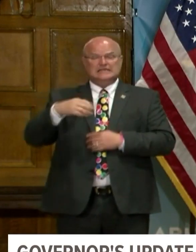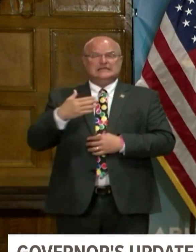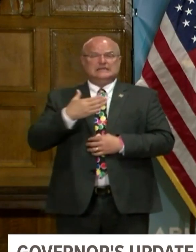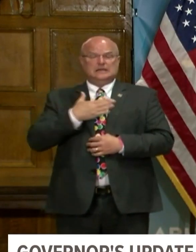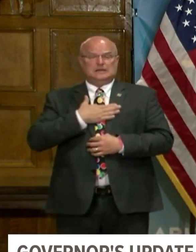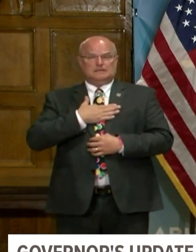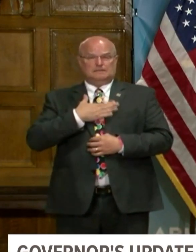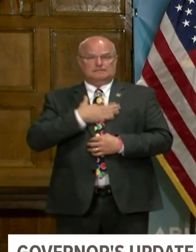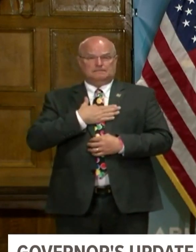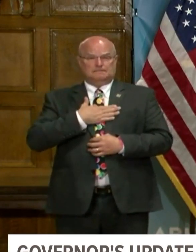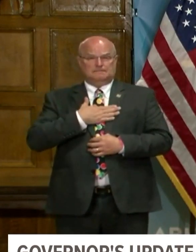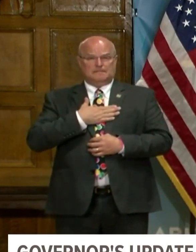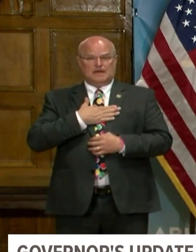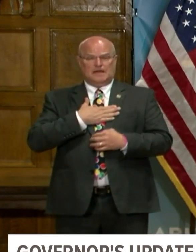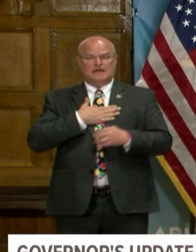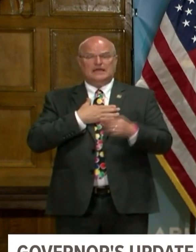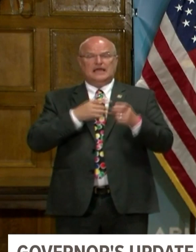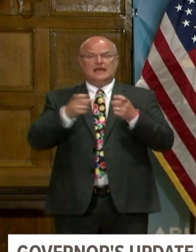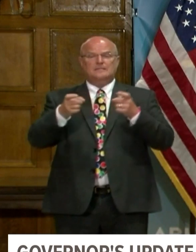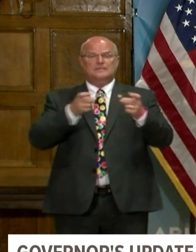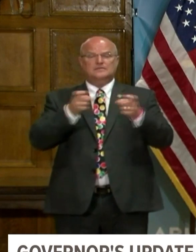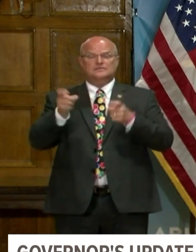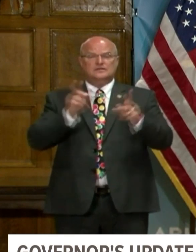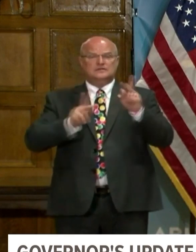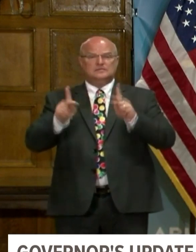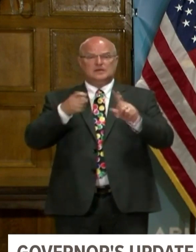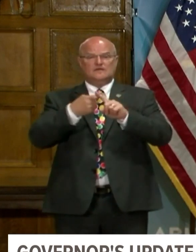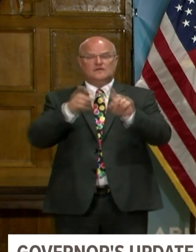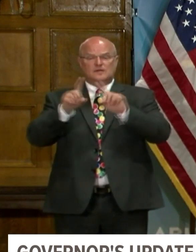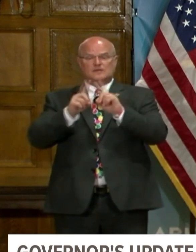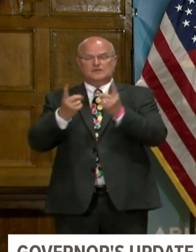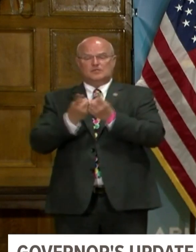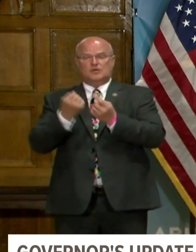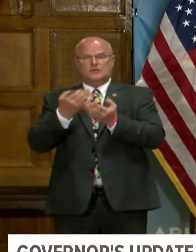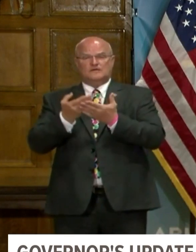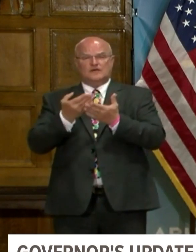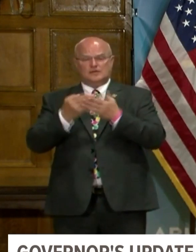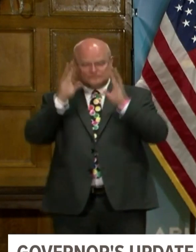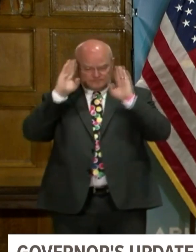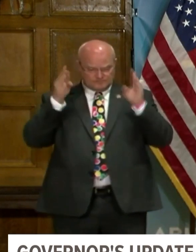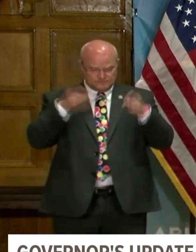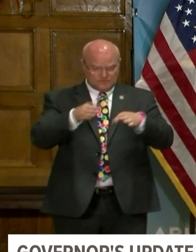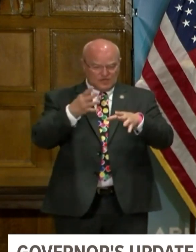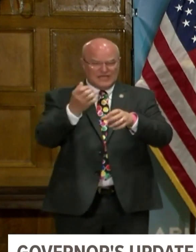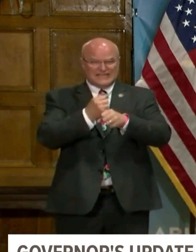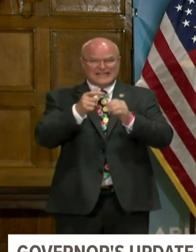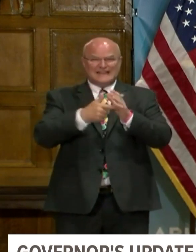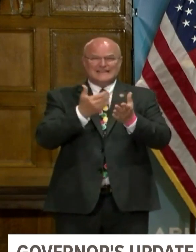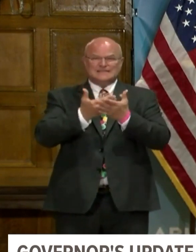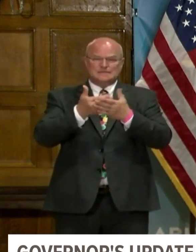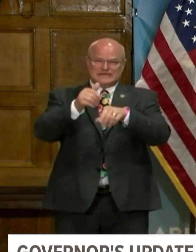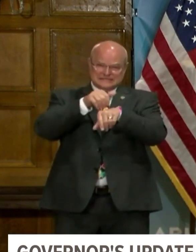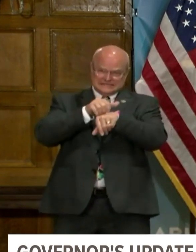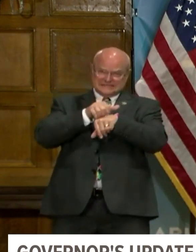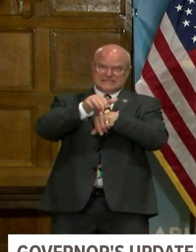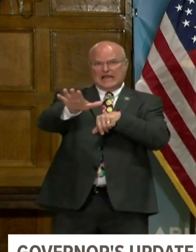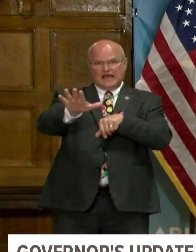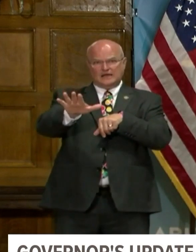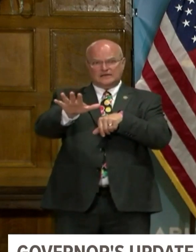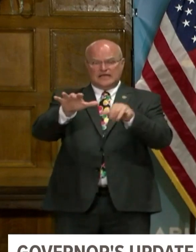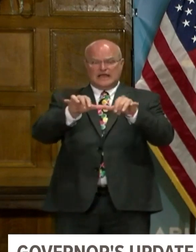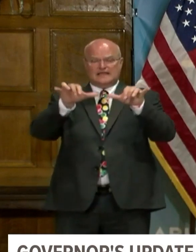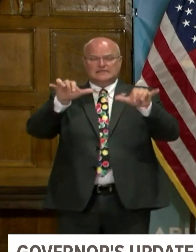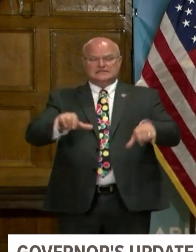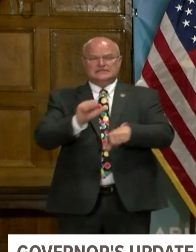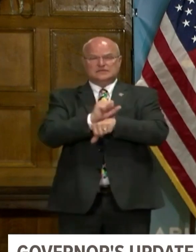my administration officials from the Department of Commerce concentrating on getting this money out and the system